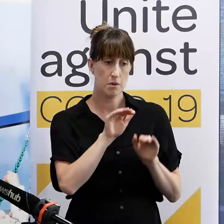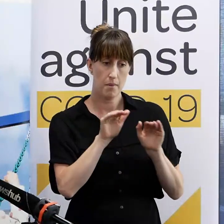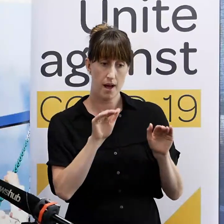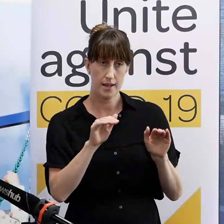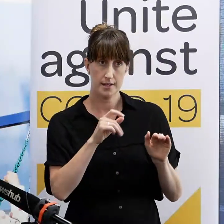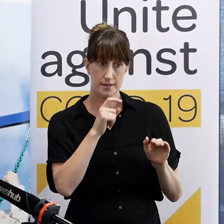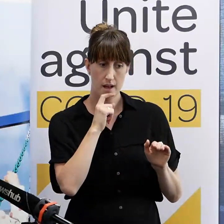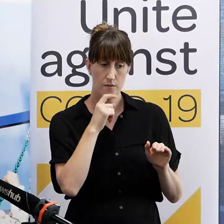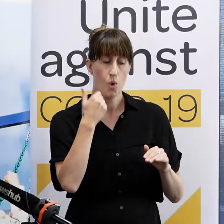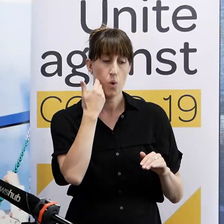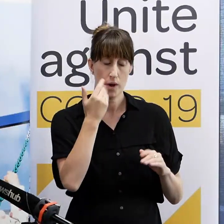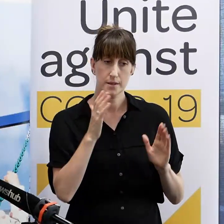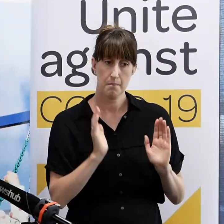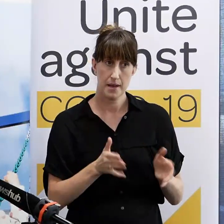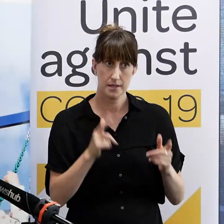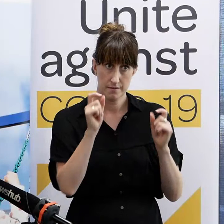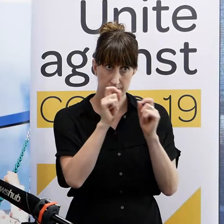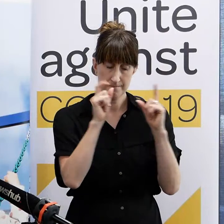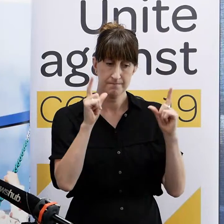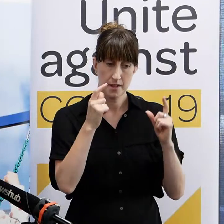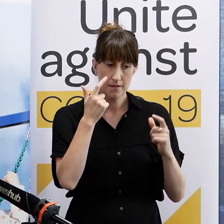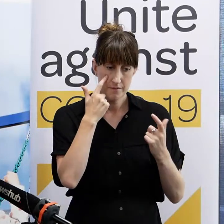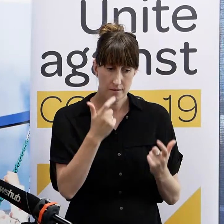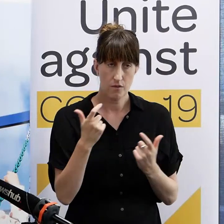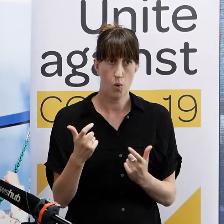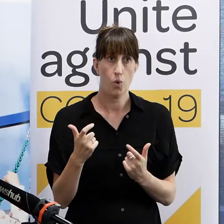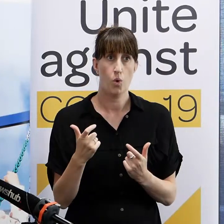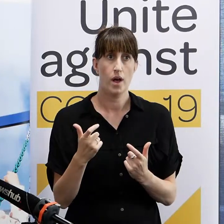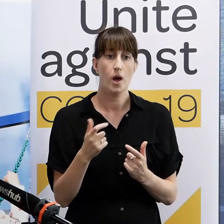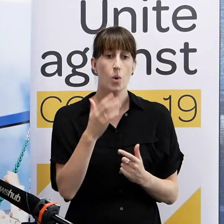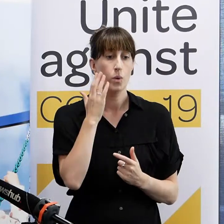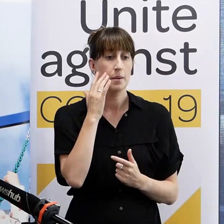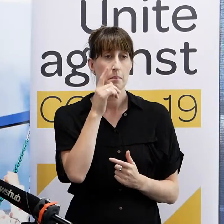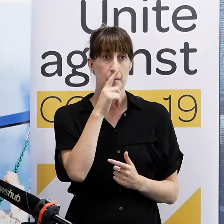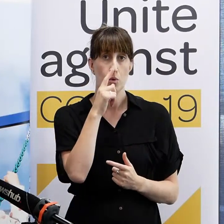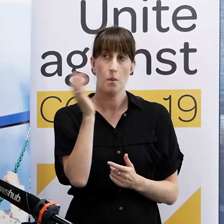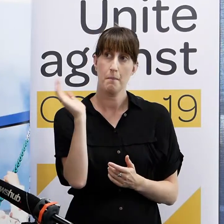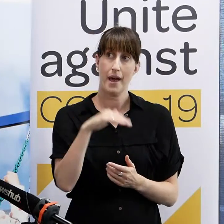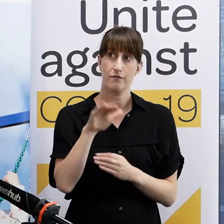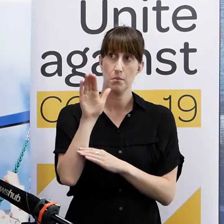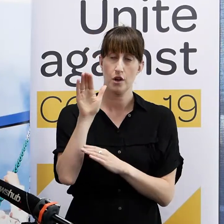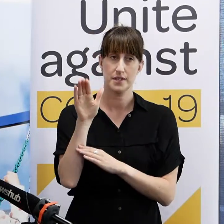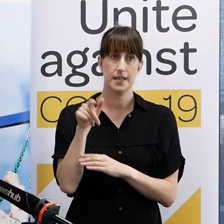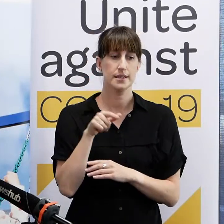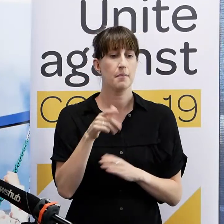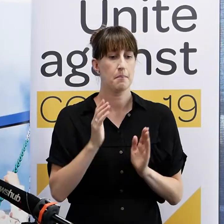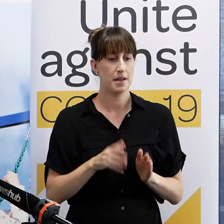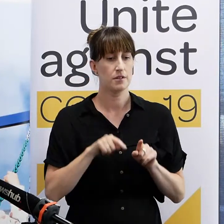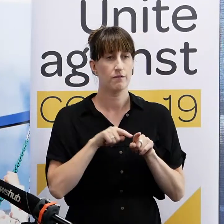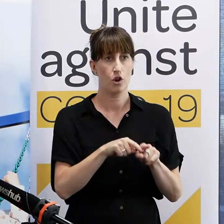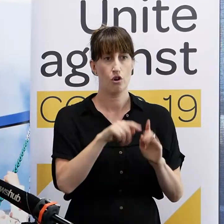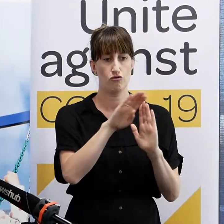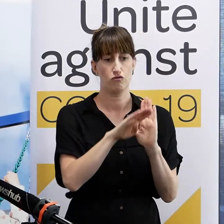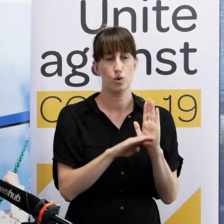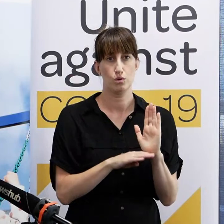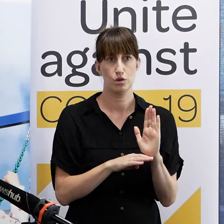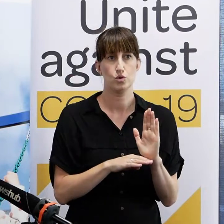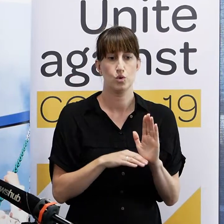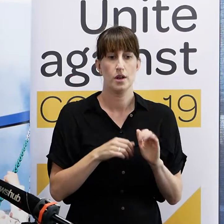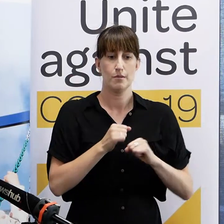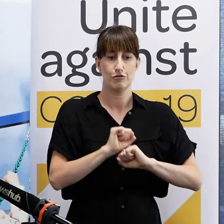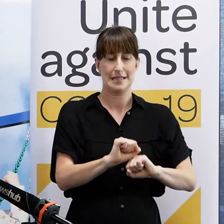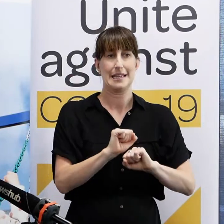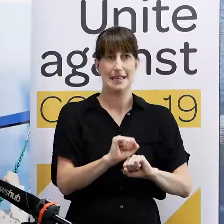vigilant and provide clear direction to returnees about the adherence to infection, prevention and control measures. More